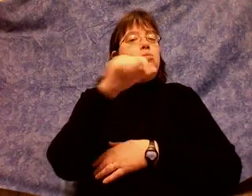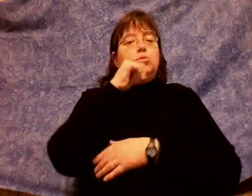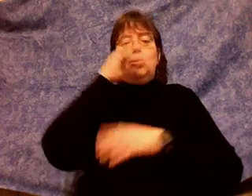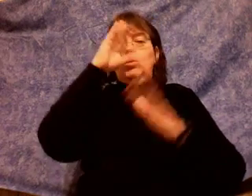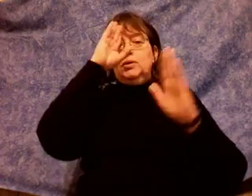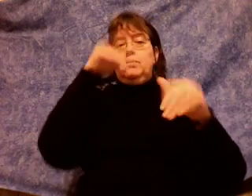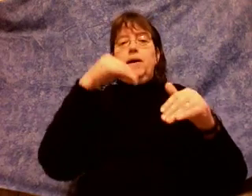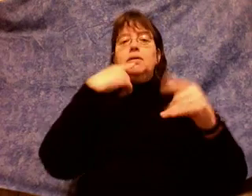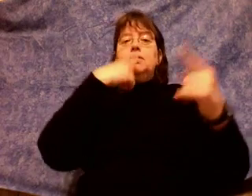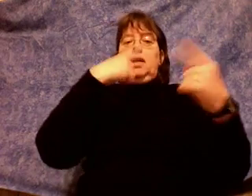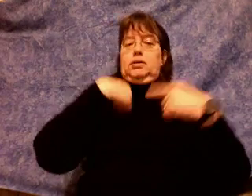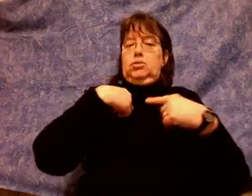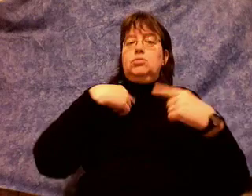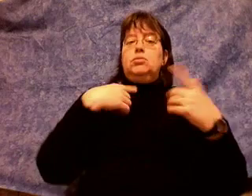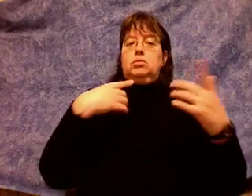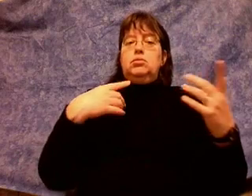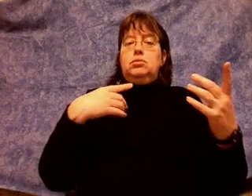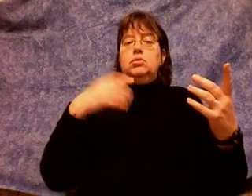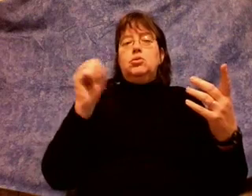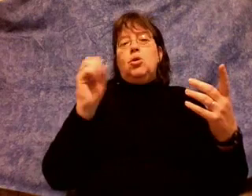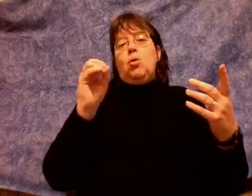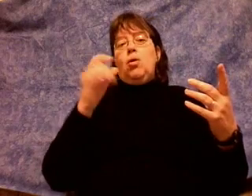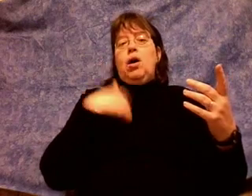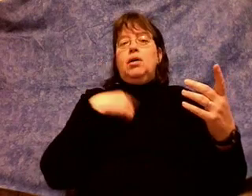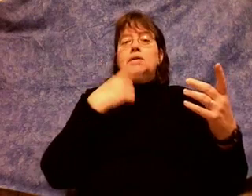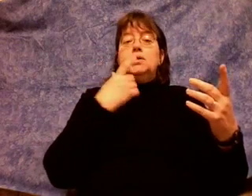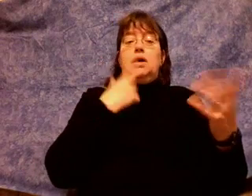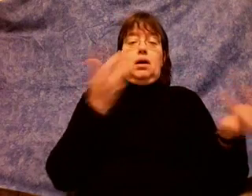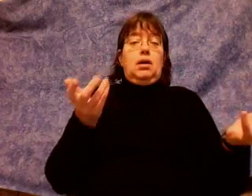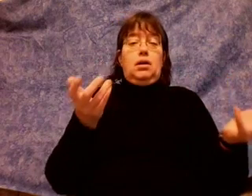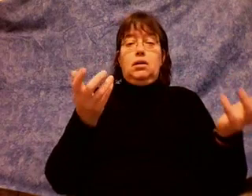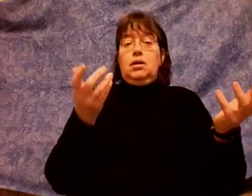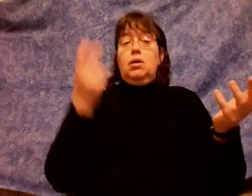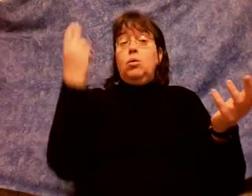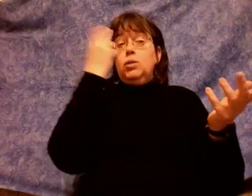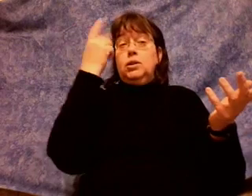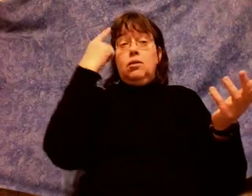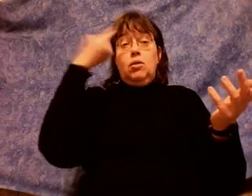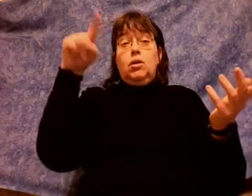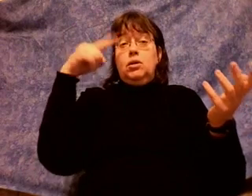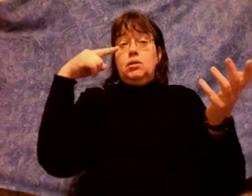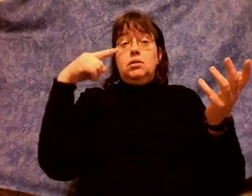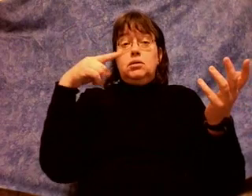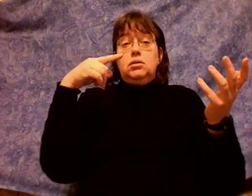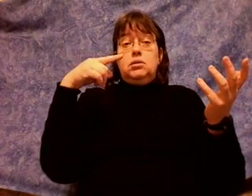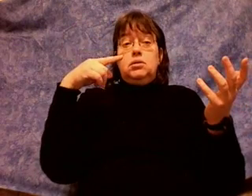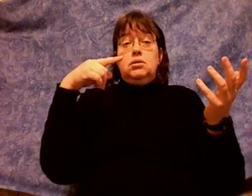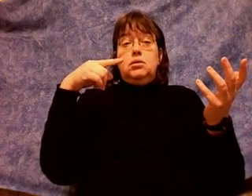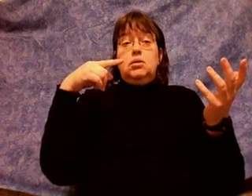That's a question that you are not expected to answer. So I might say, the